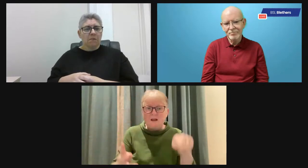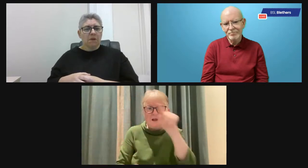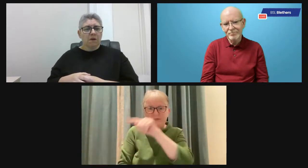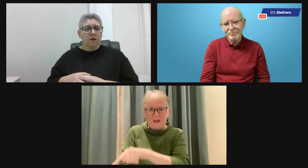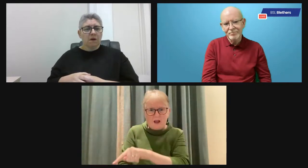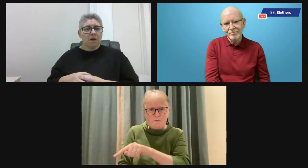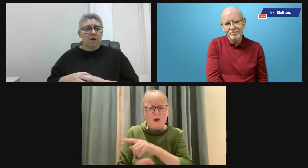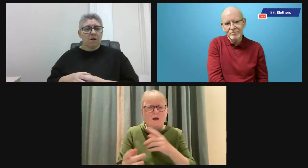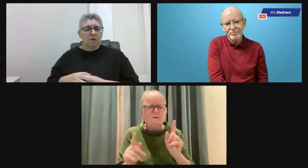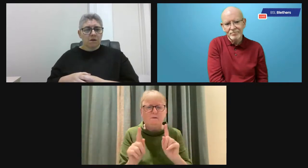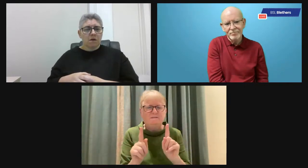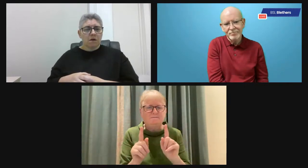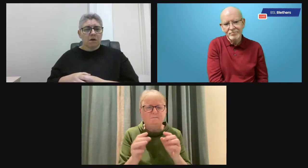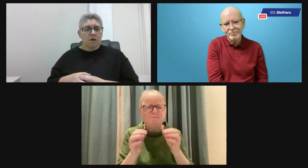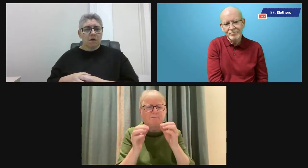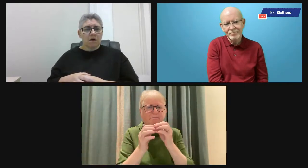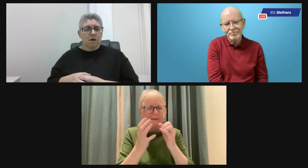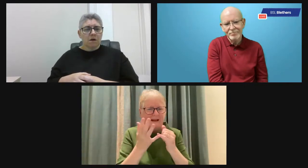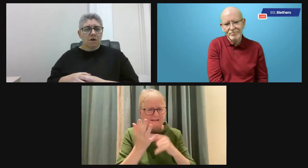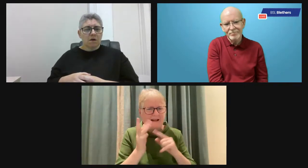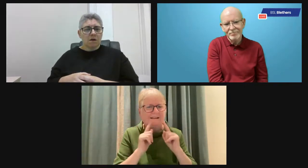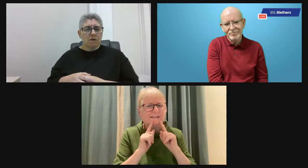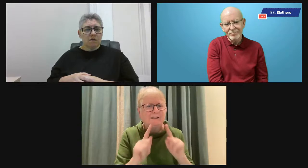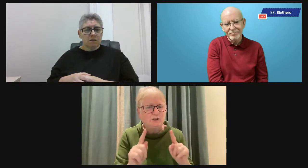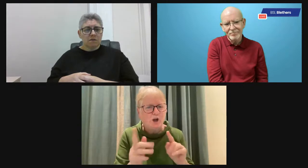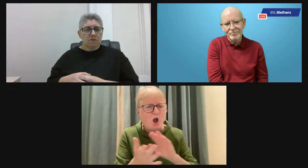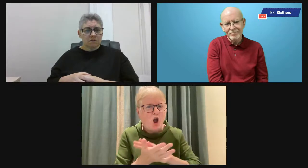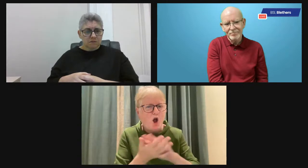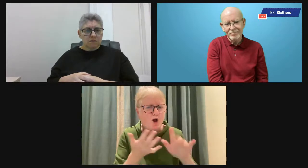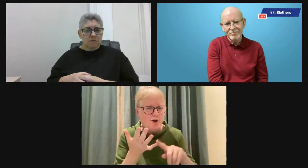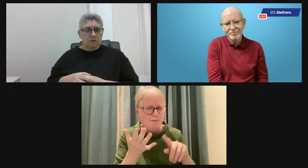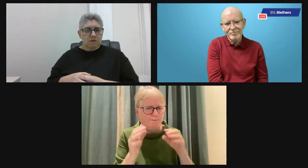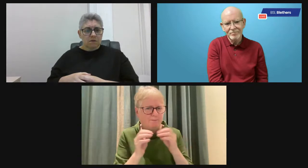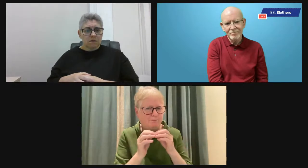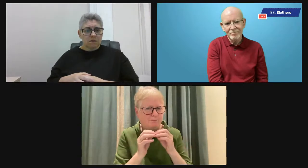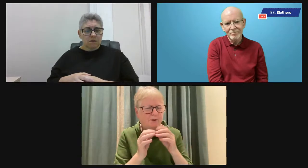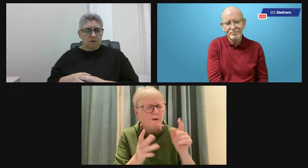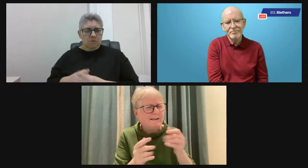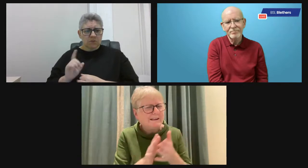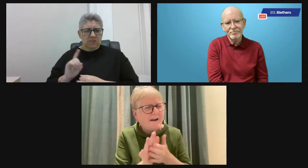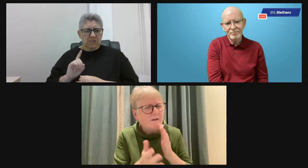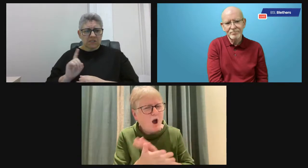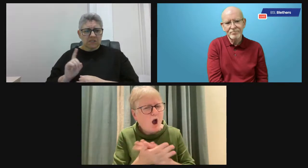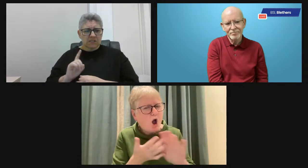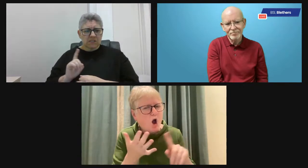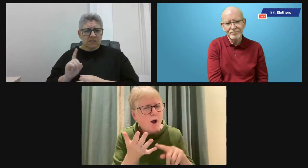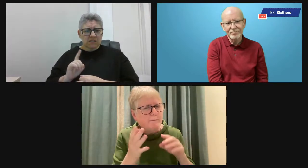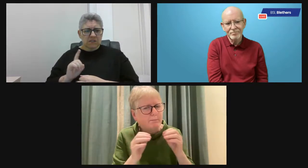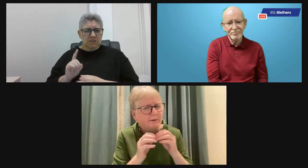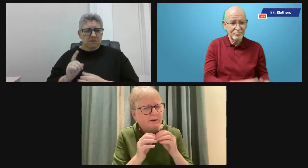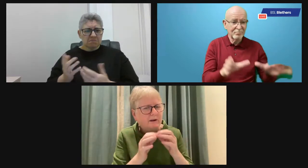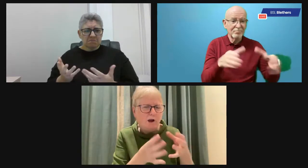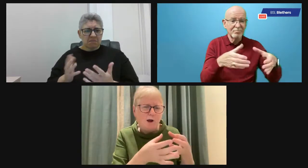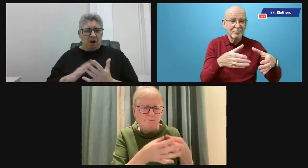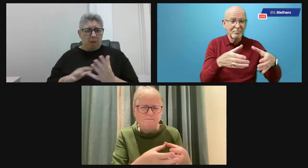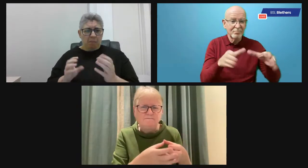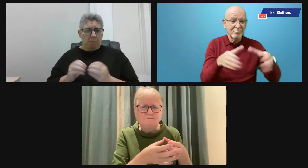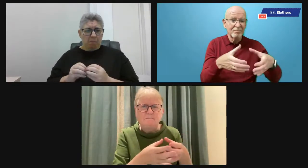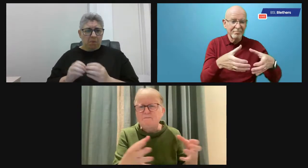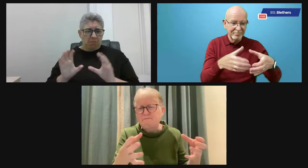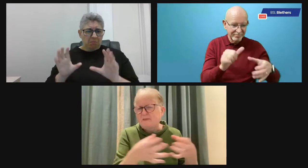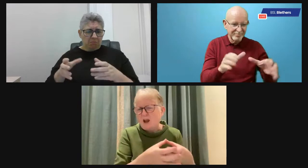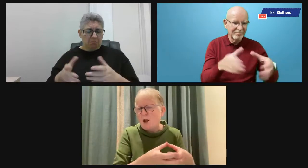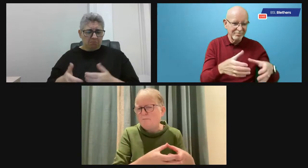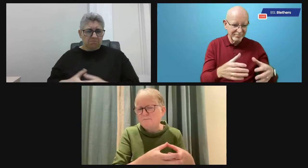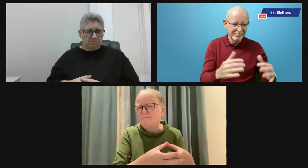Okay. And the other thing that we're working on is BSL Teachers Hub. I don't know how we